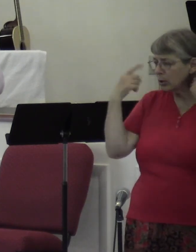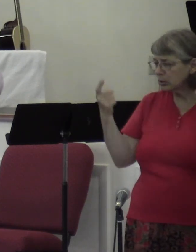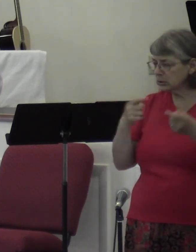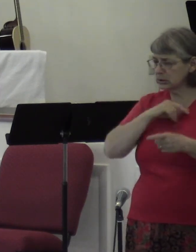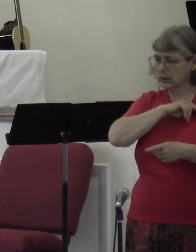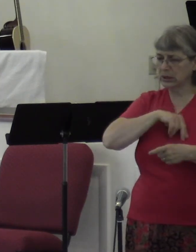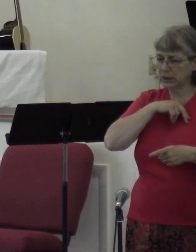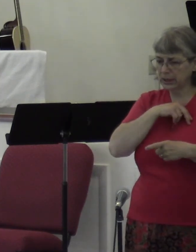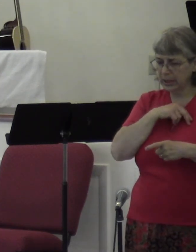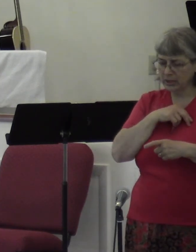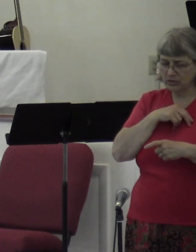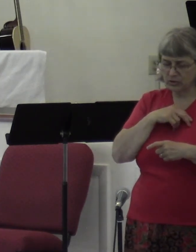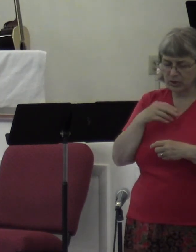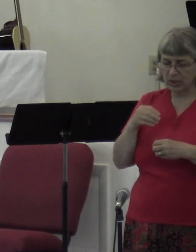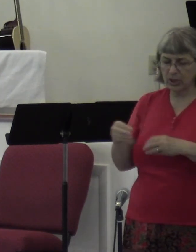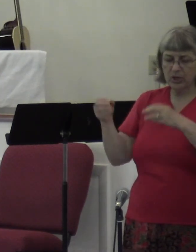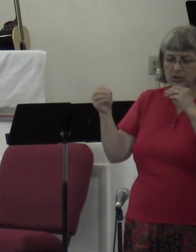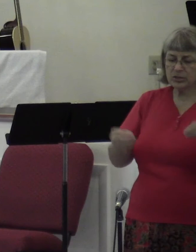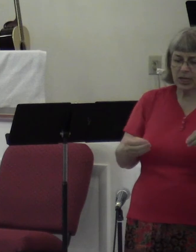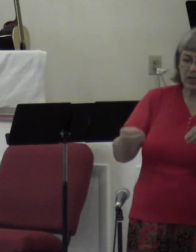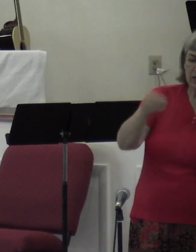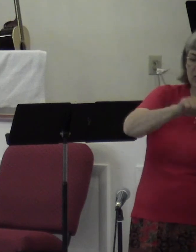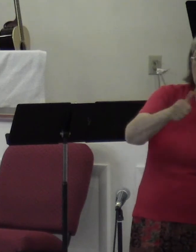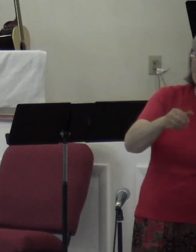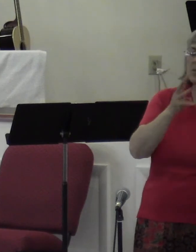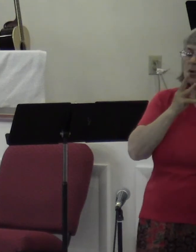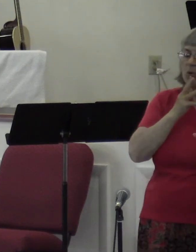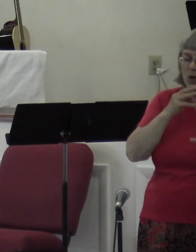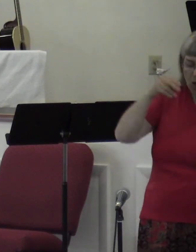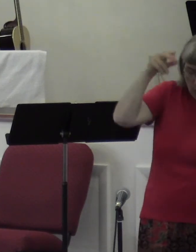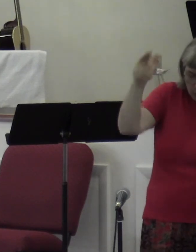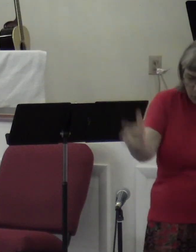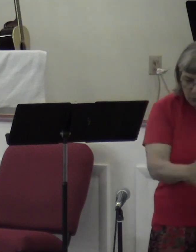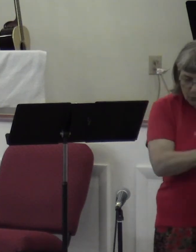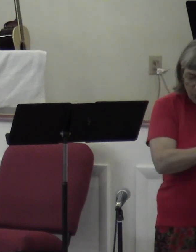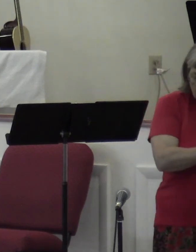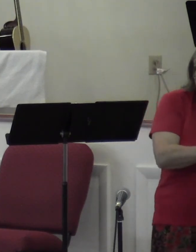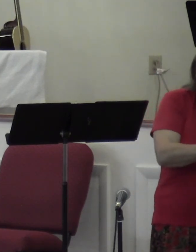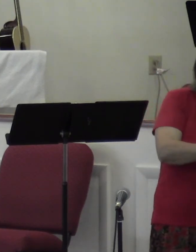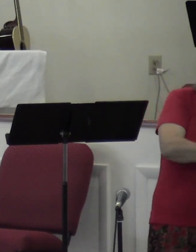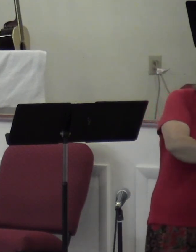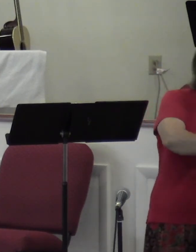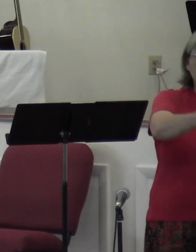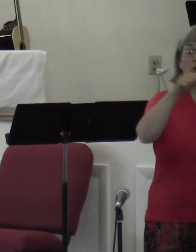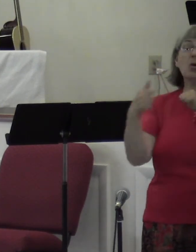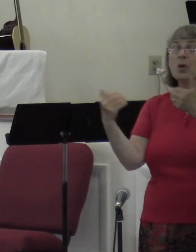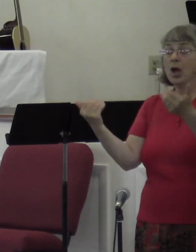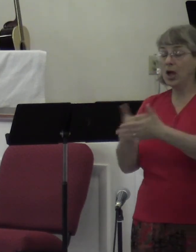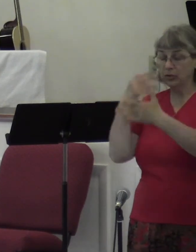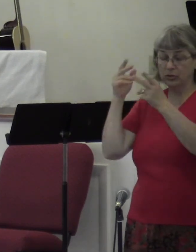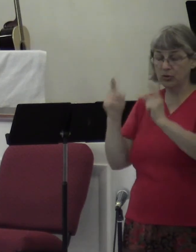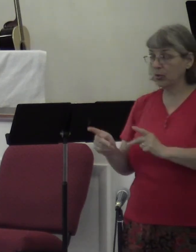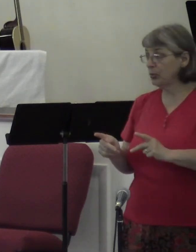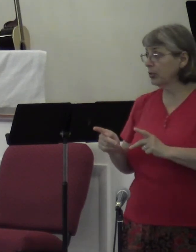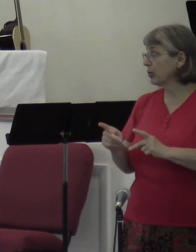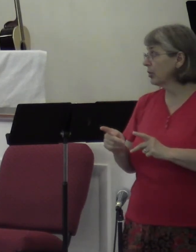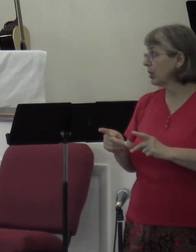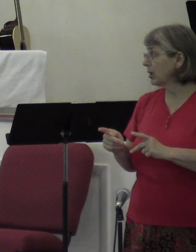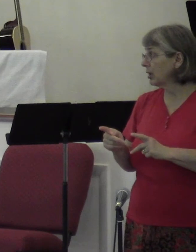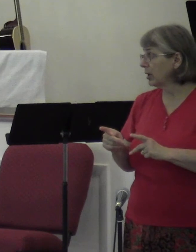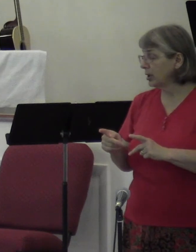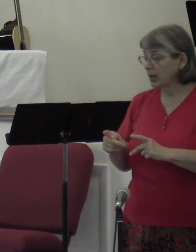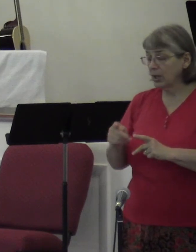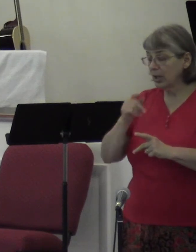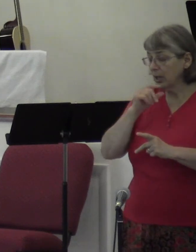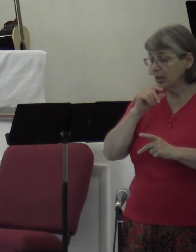the baptismal pool. You bury it. And you come up out of that pool a new creature, no longer of the first Adam, but of the second